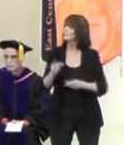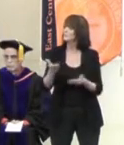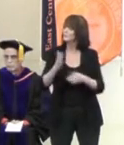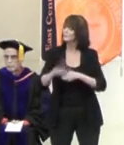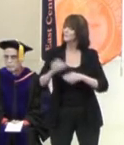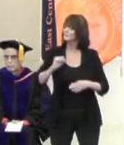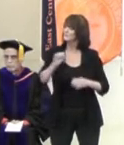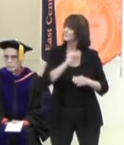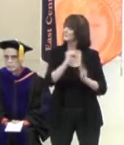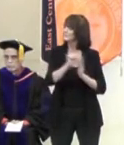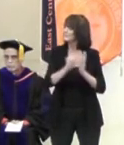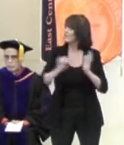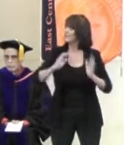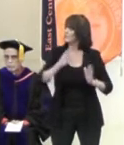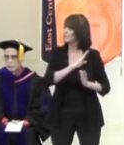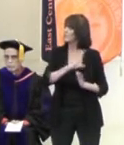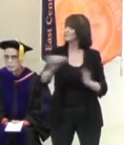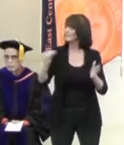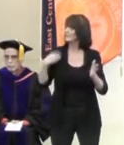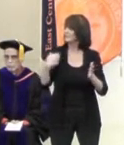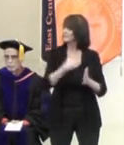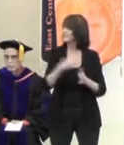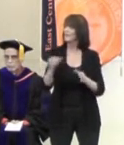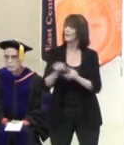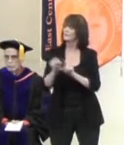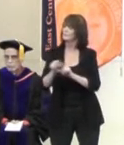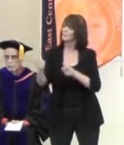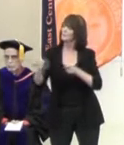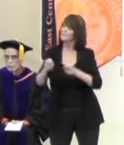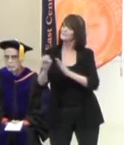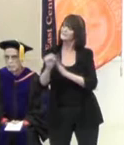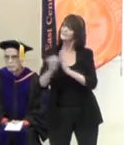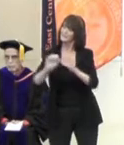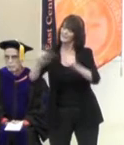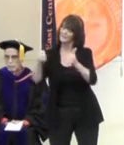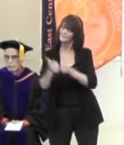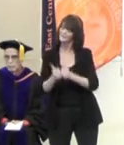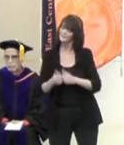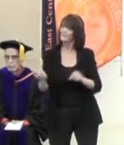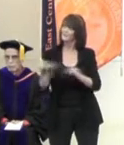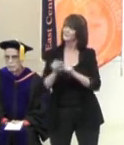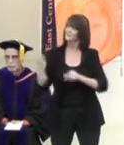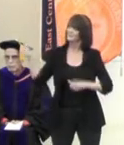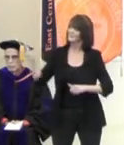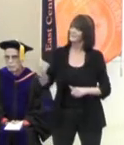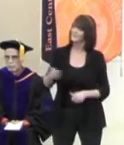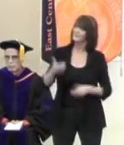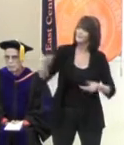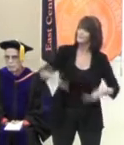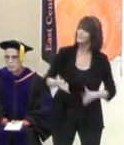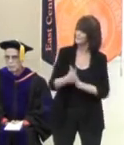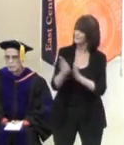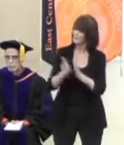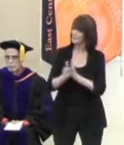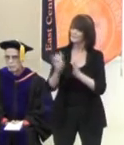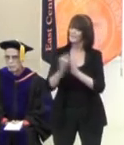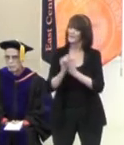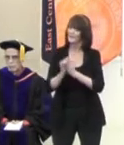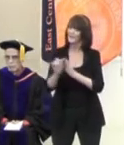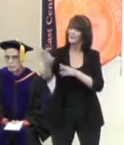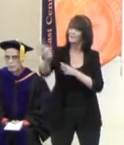commissions, and in the management of state agencies. In addition, he introduced legislation